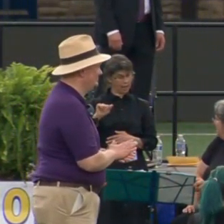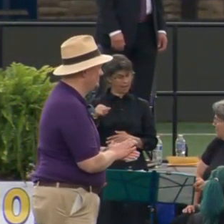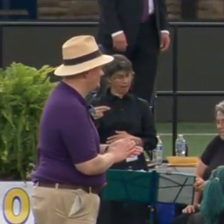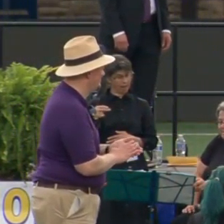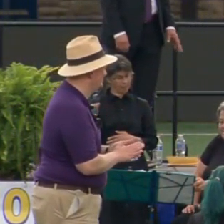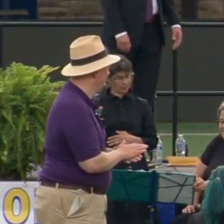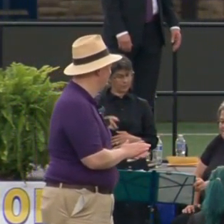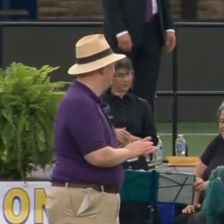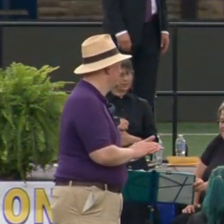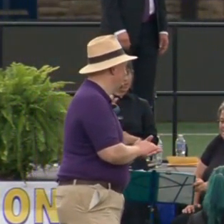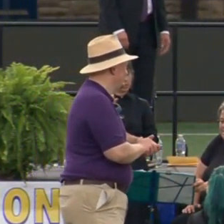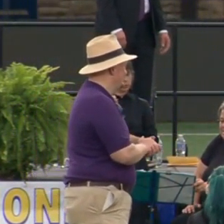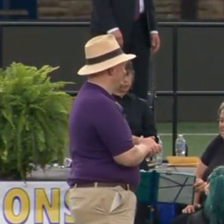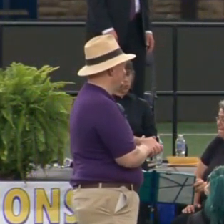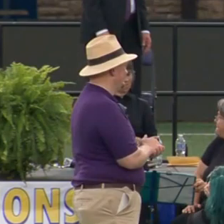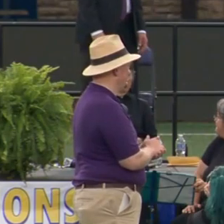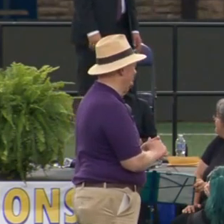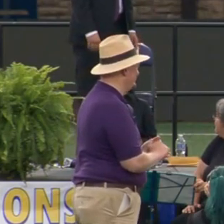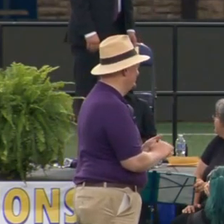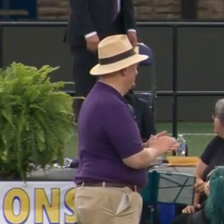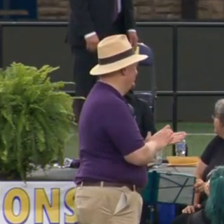Sophia Marie Abejero.